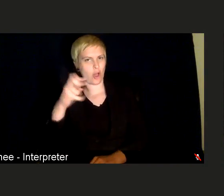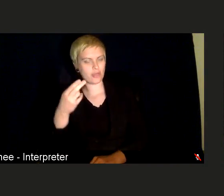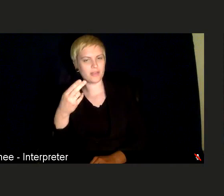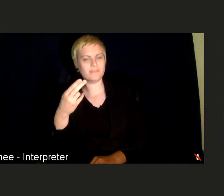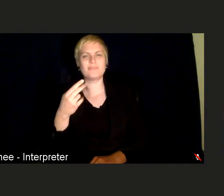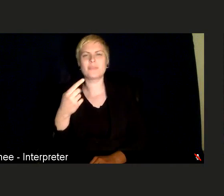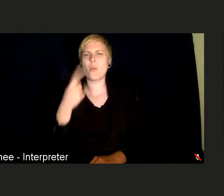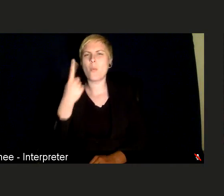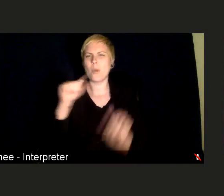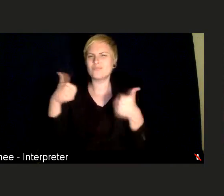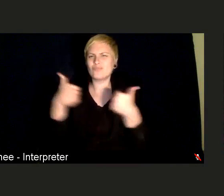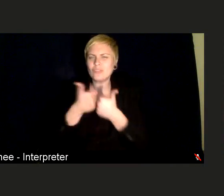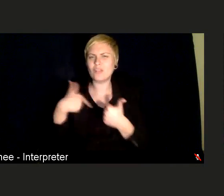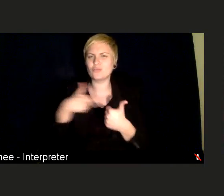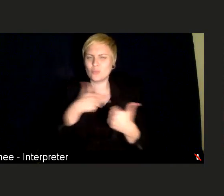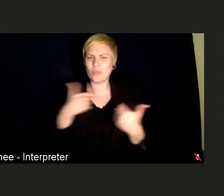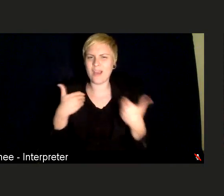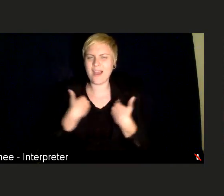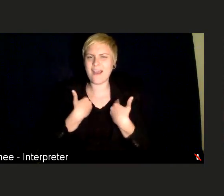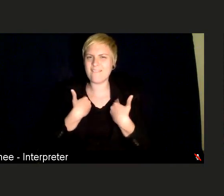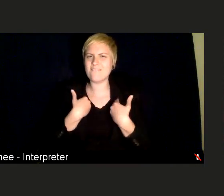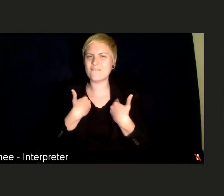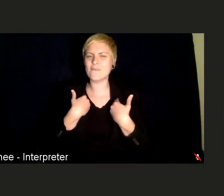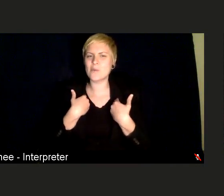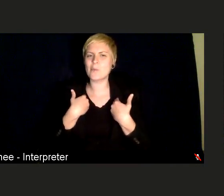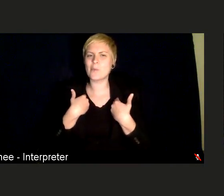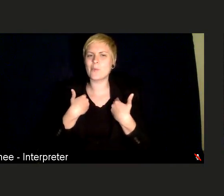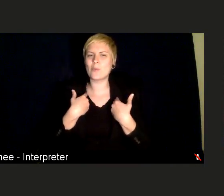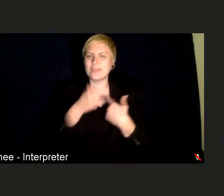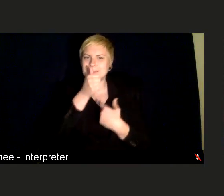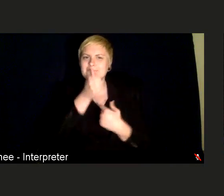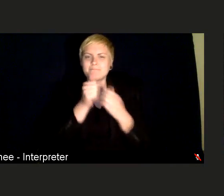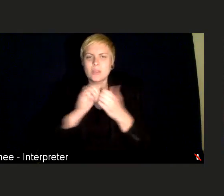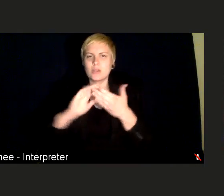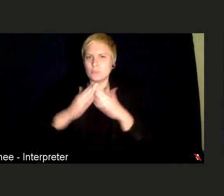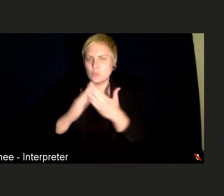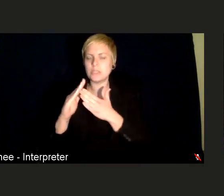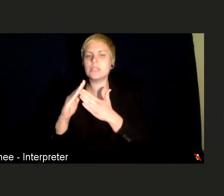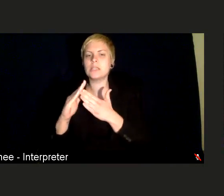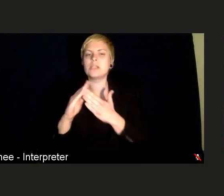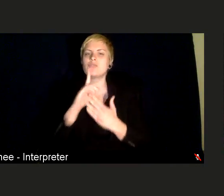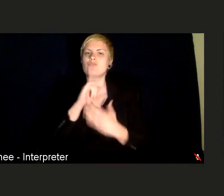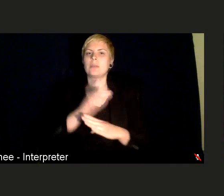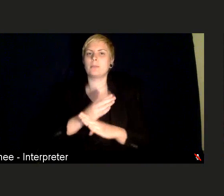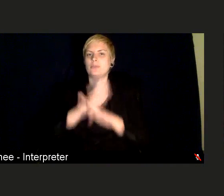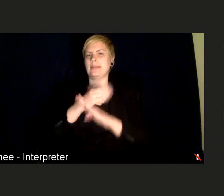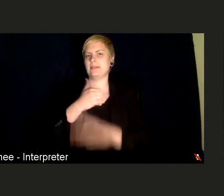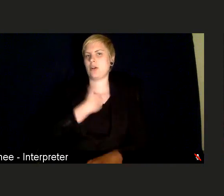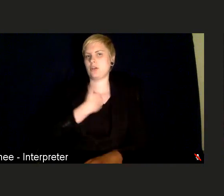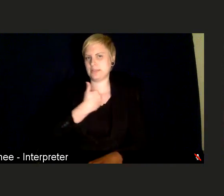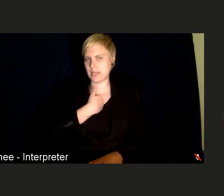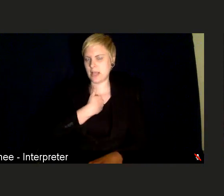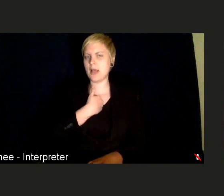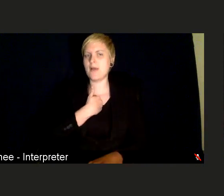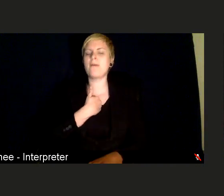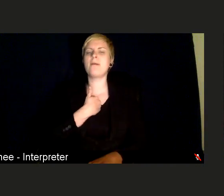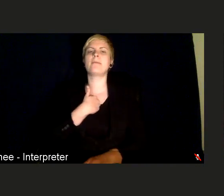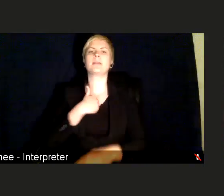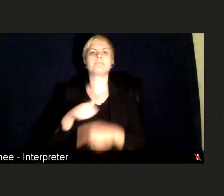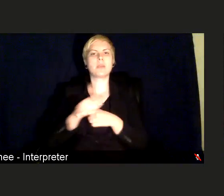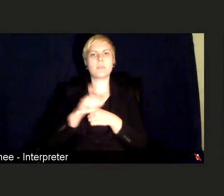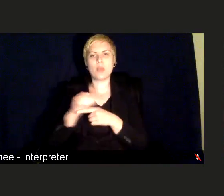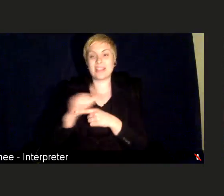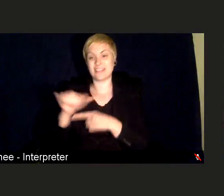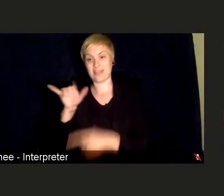have in terms of dealing with our community is really protecting ourselves, practicing, as David